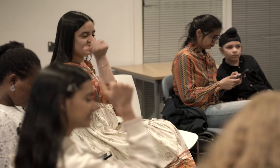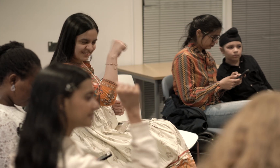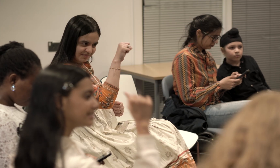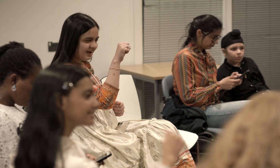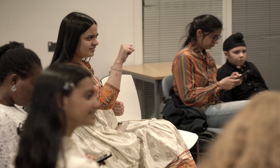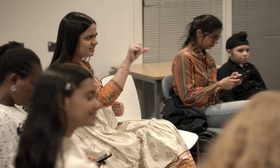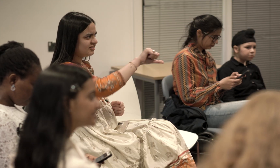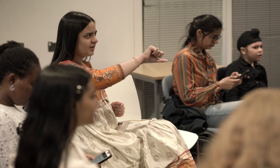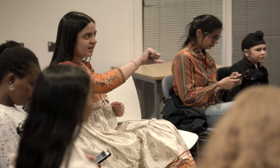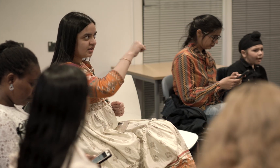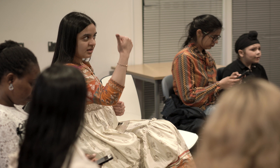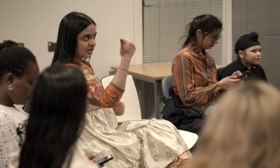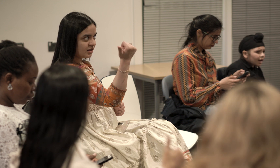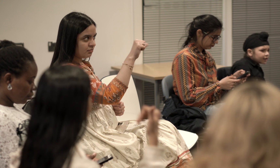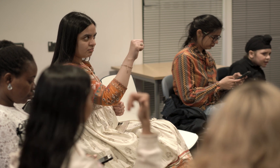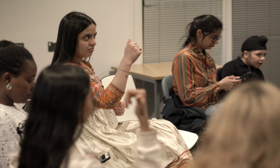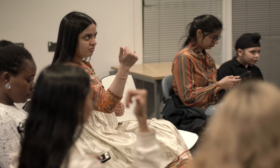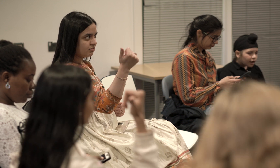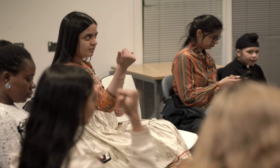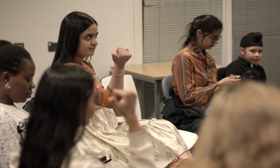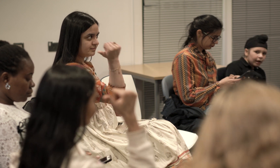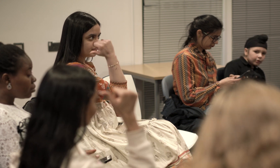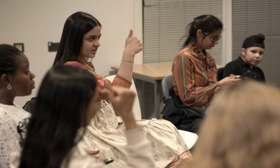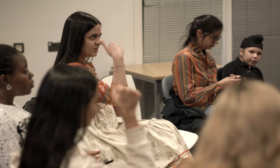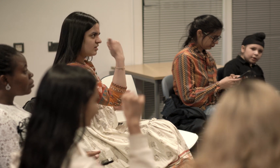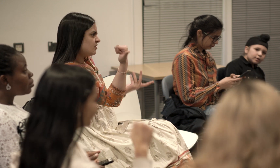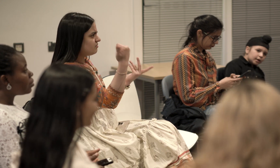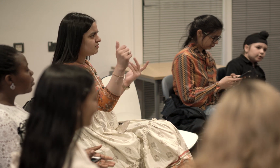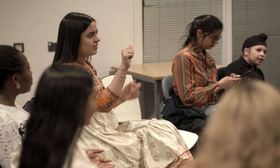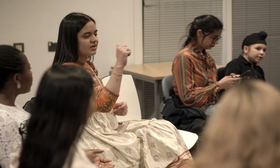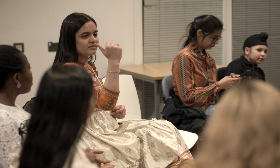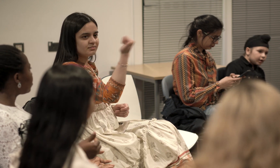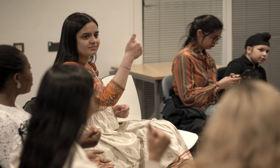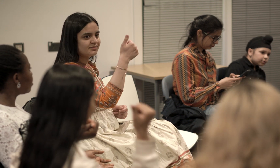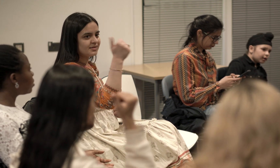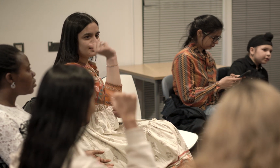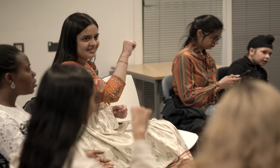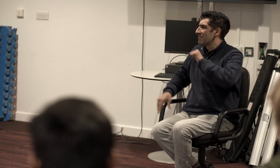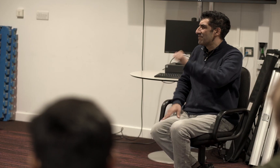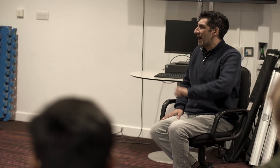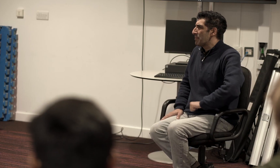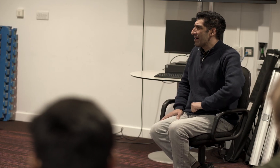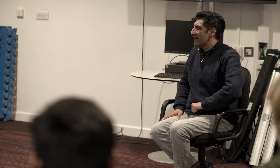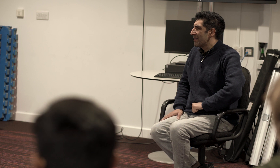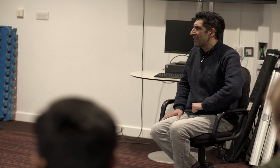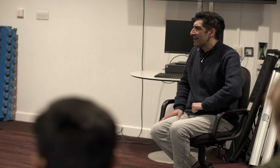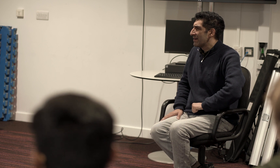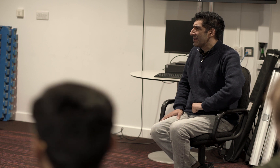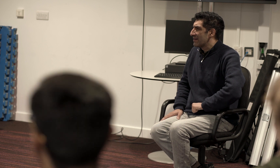language, most city colleges will offer some form of sign language course. Also, there are